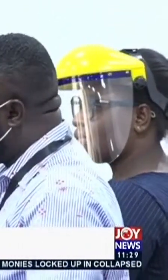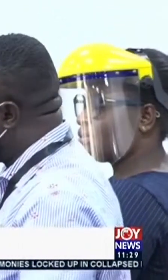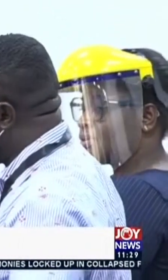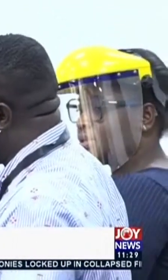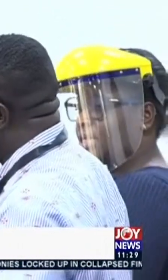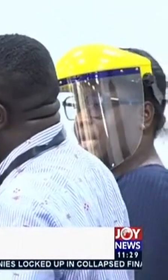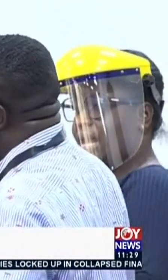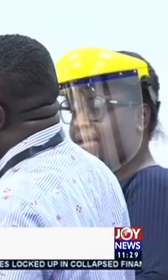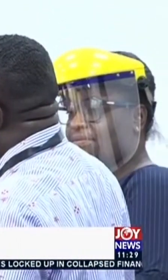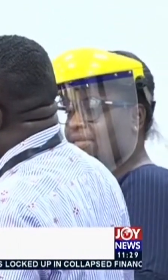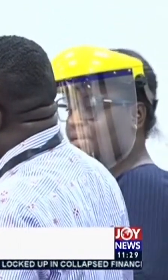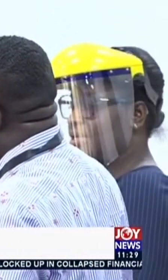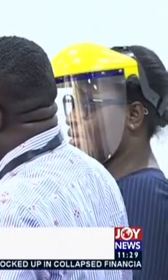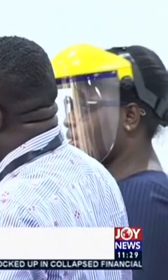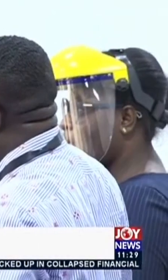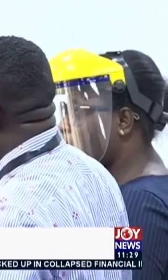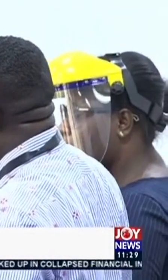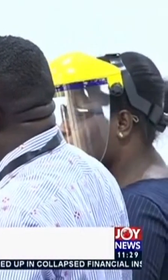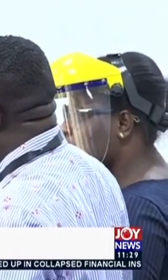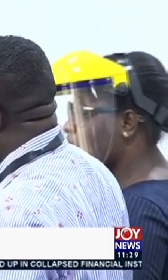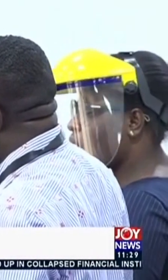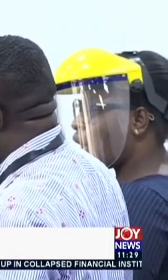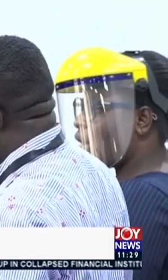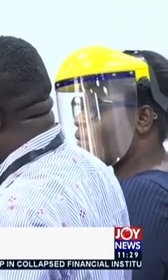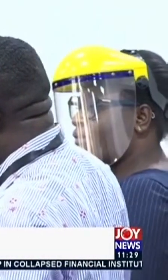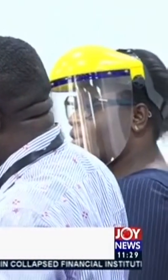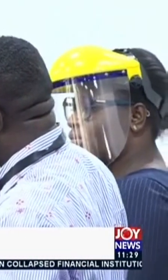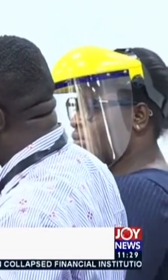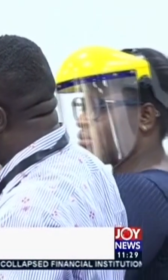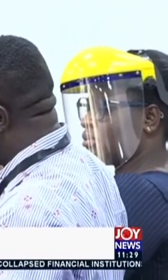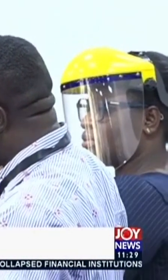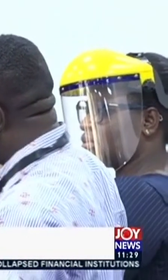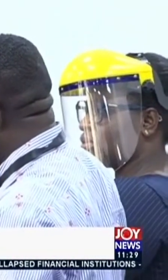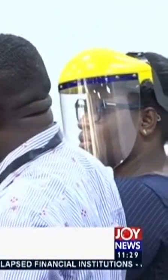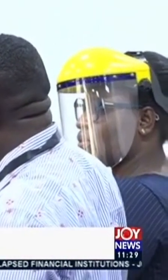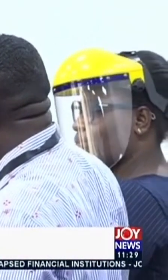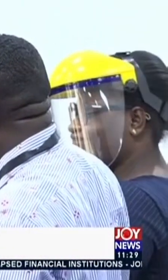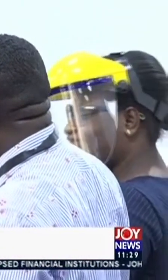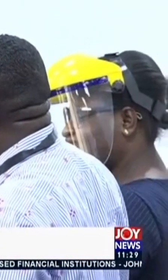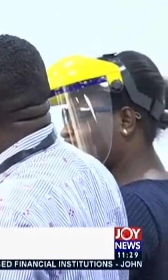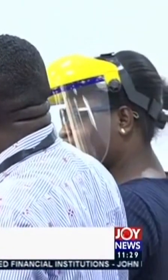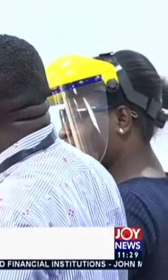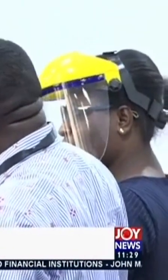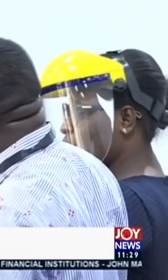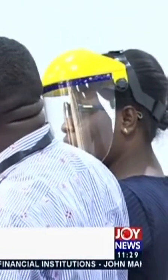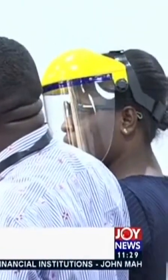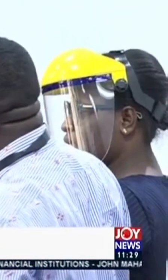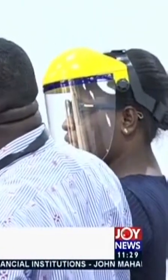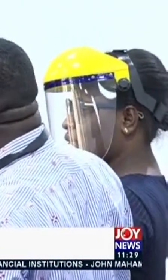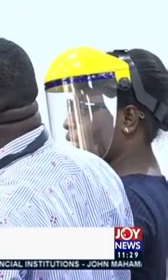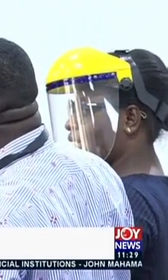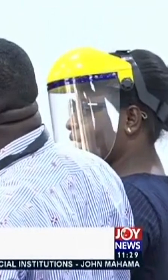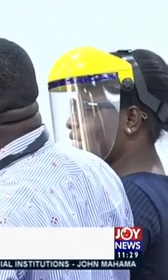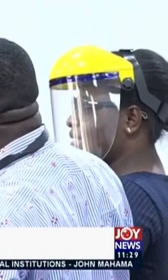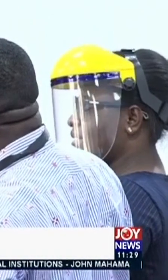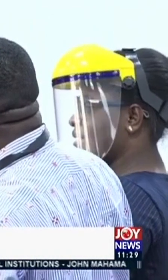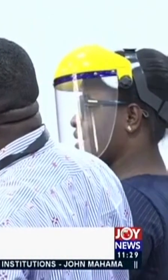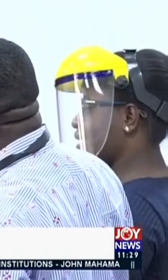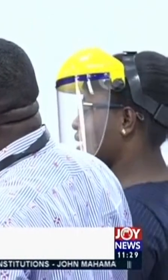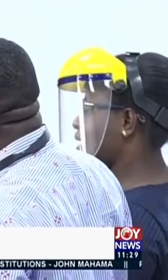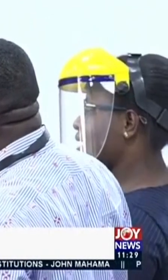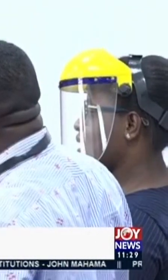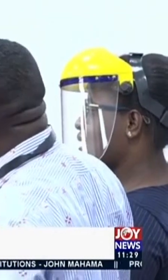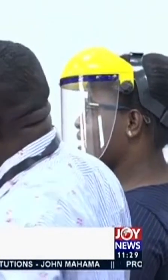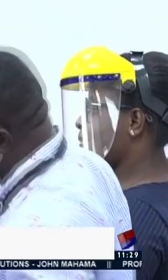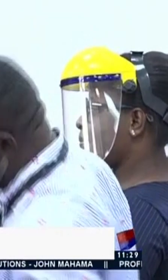to FDA, how far with consultation and then deliberations on any herbal medicine for treatment